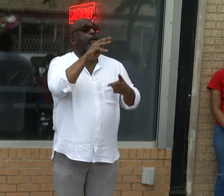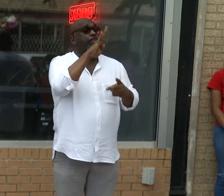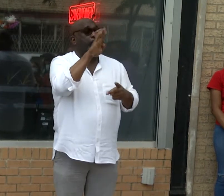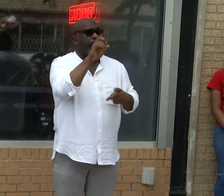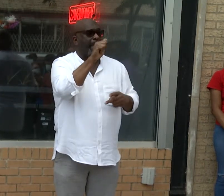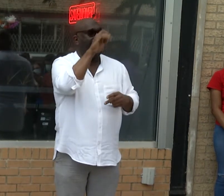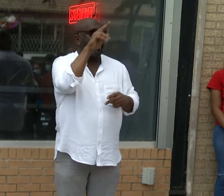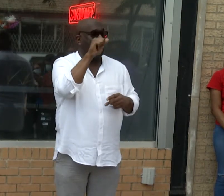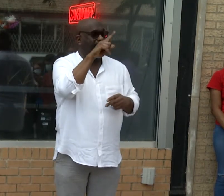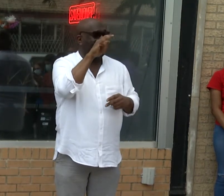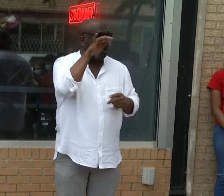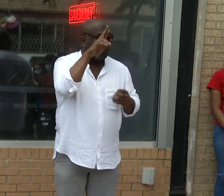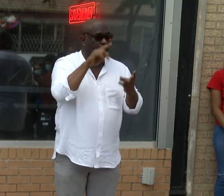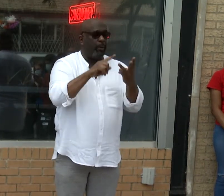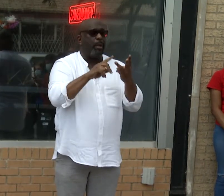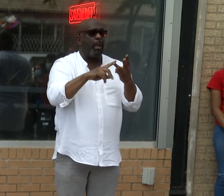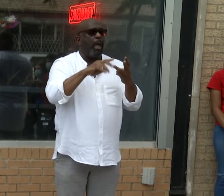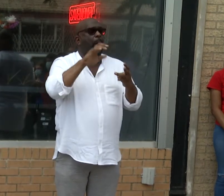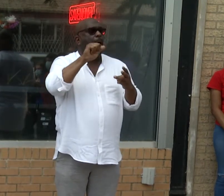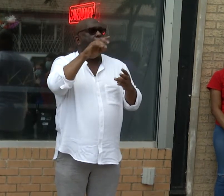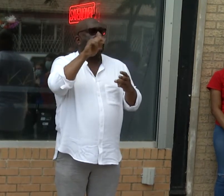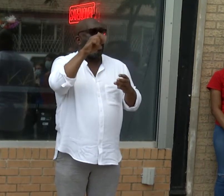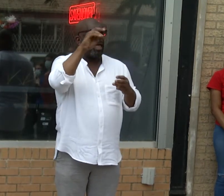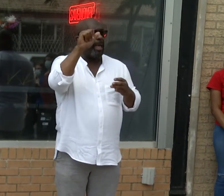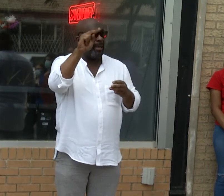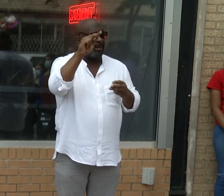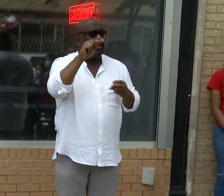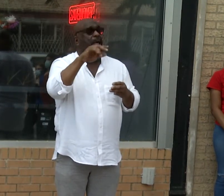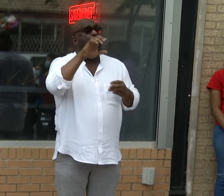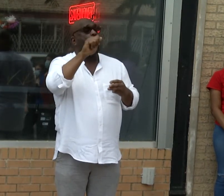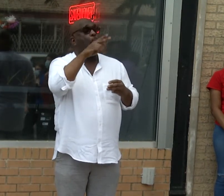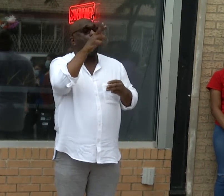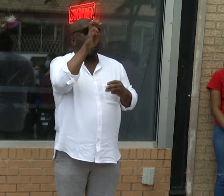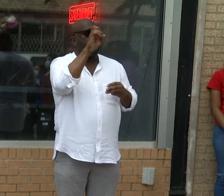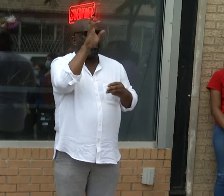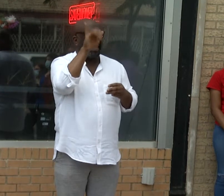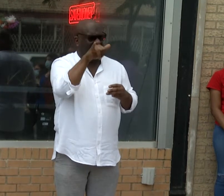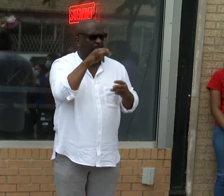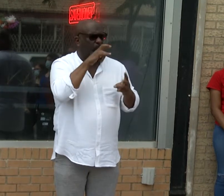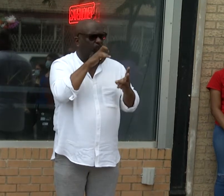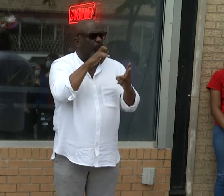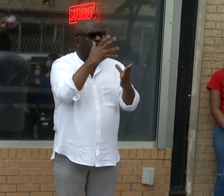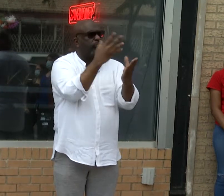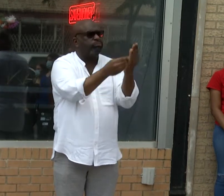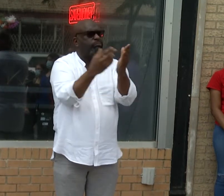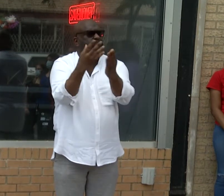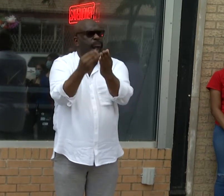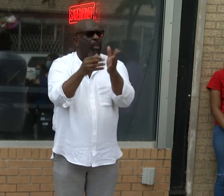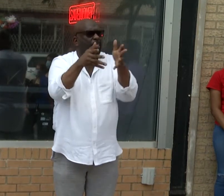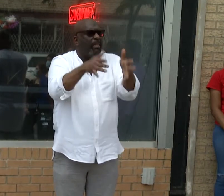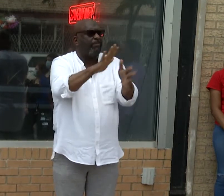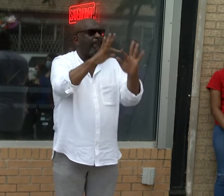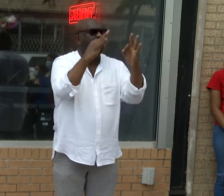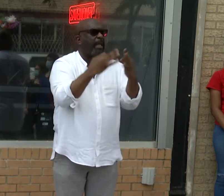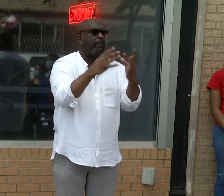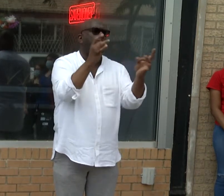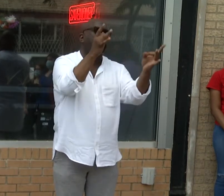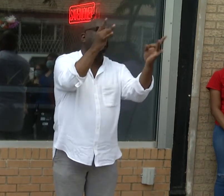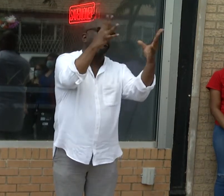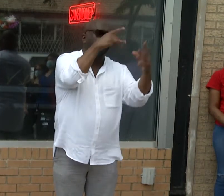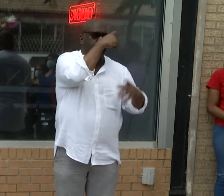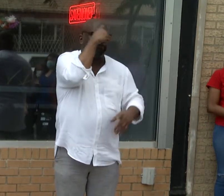Arbery, and all the families who have lost loved ones in avoidable tragedies. I stand with the